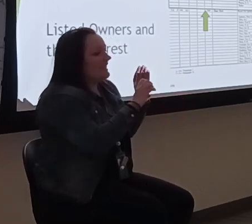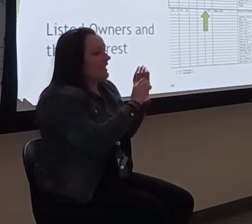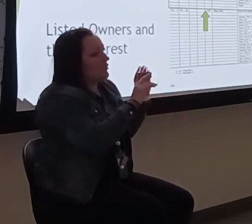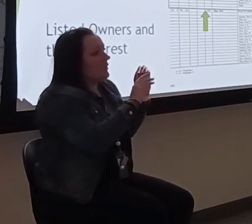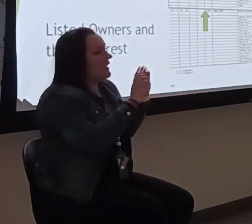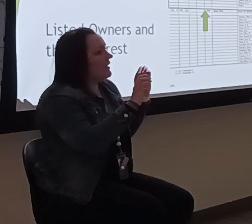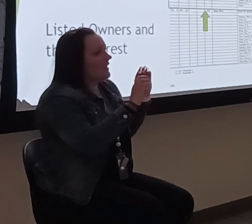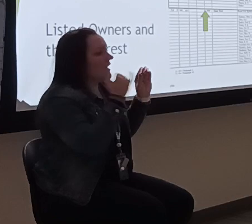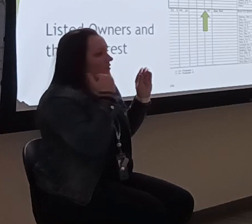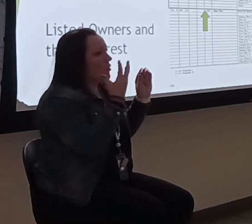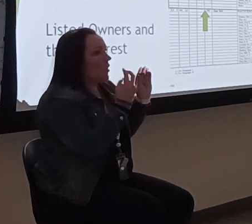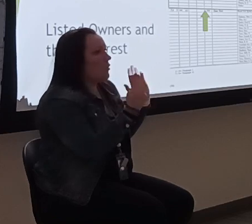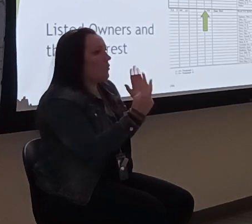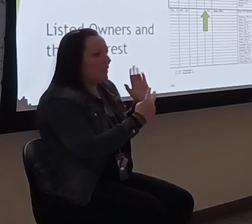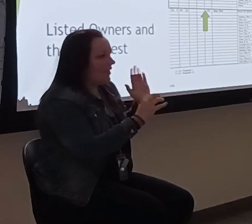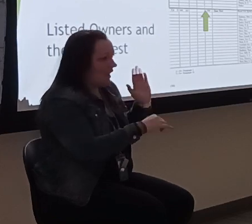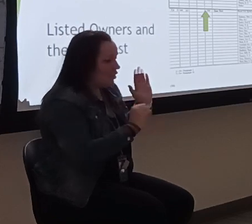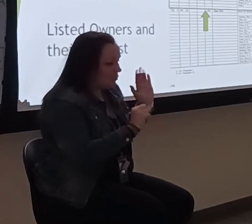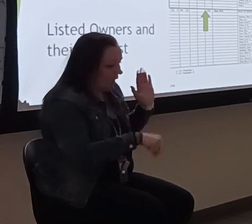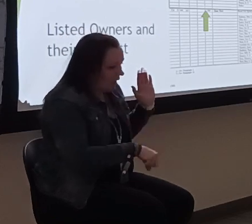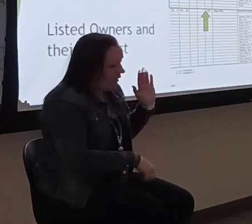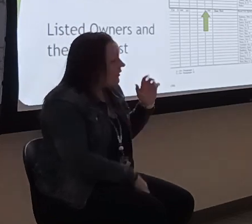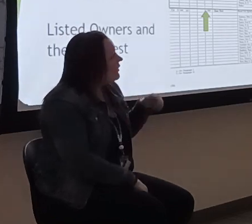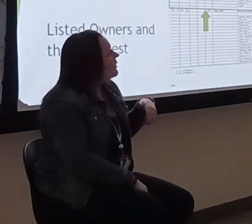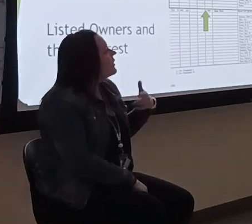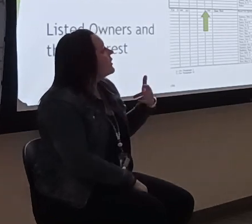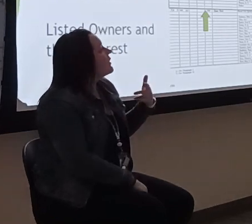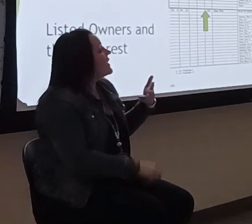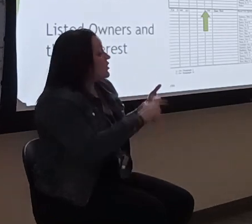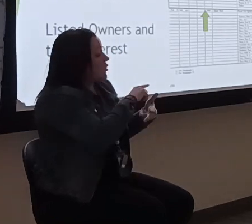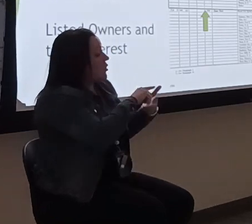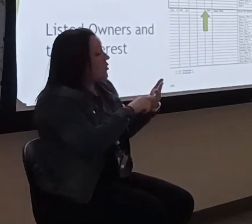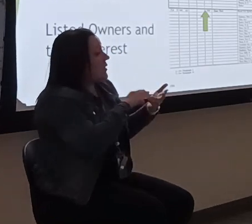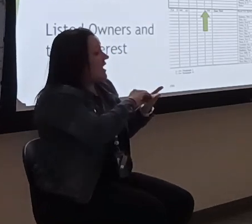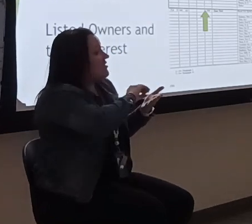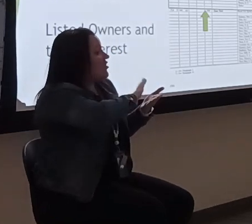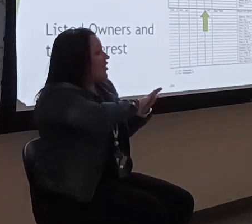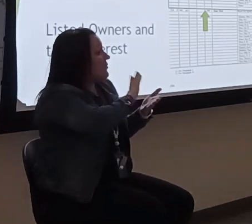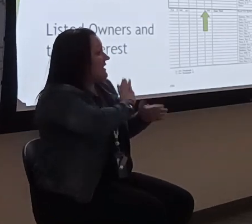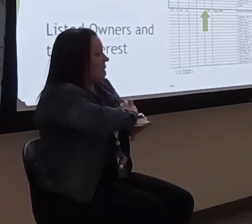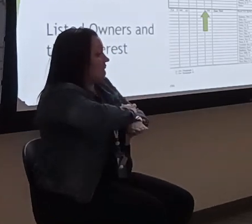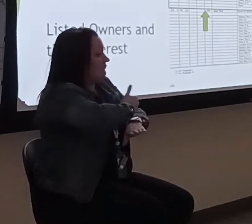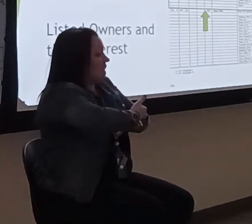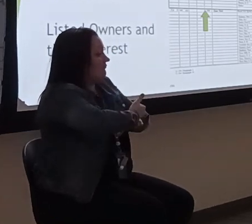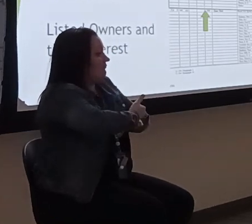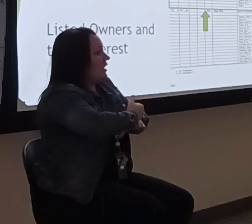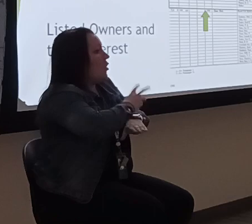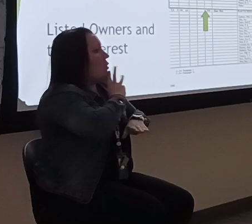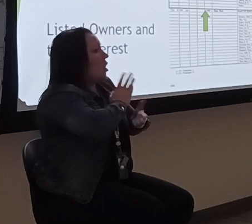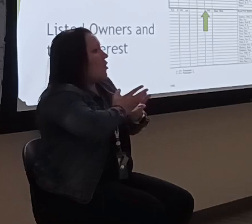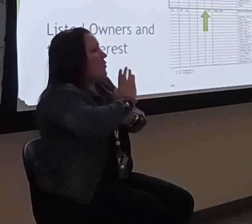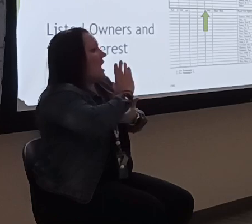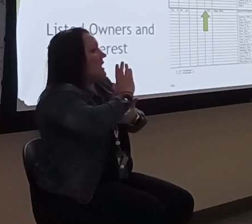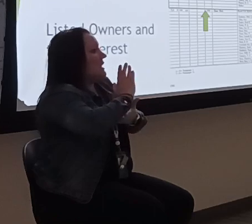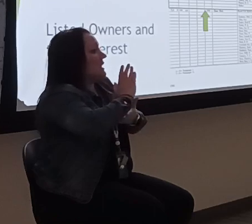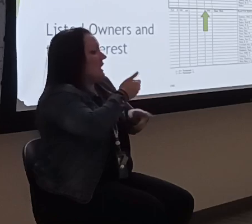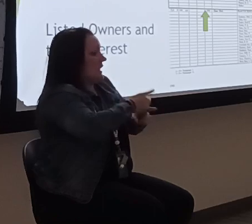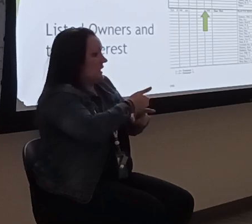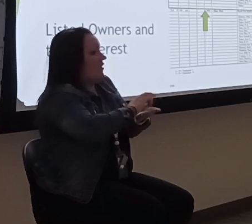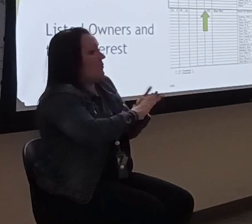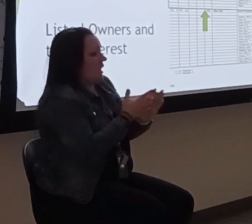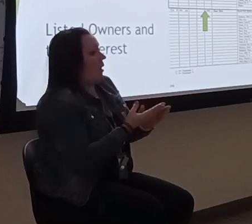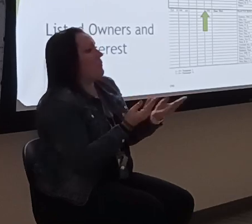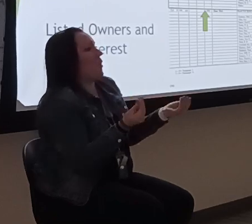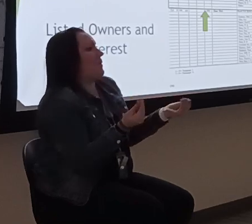with me if you wanted to look at that. And so these are the three documents that establish the water right as a property.